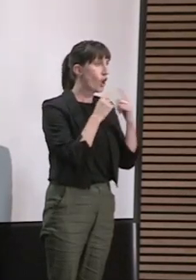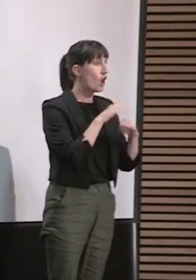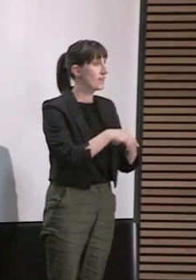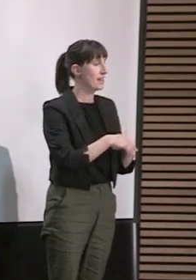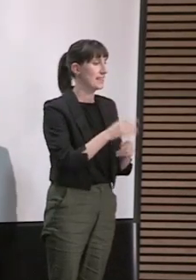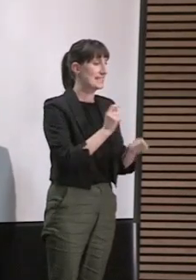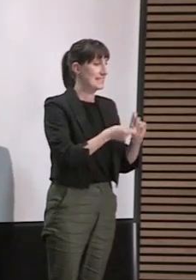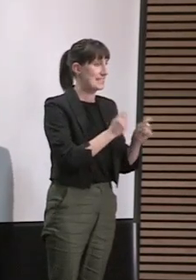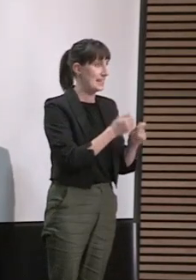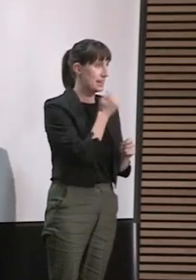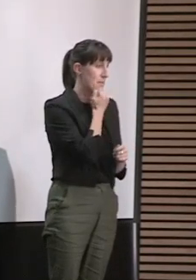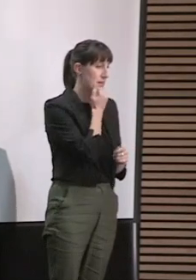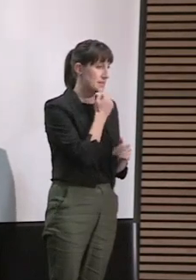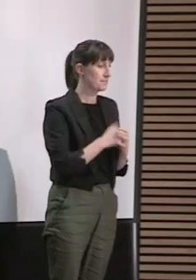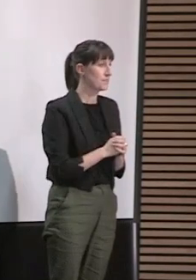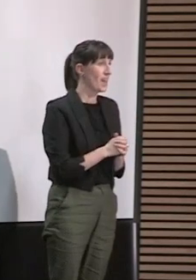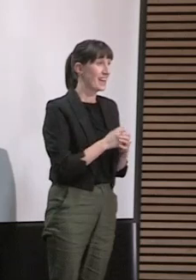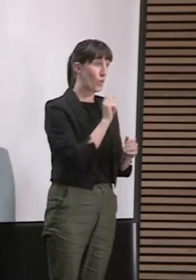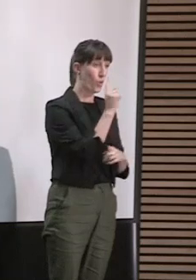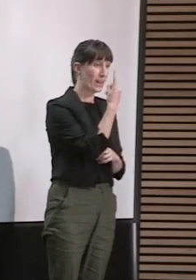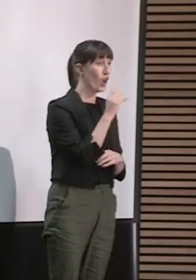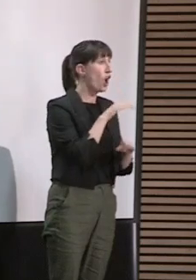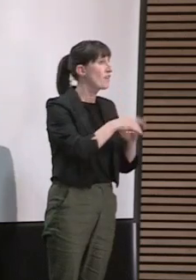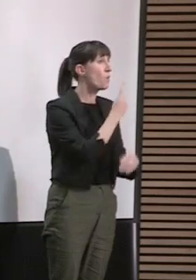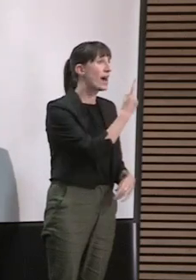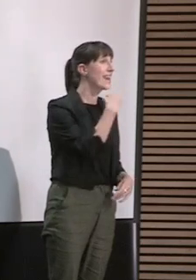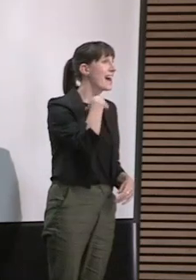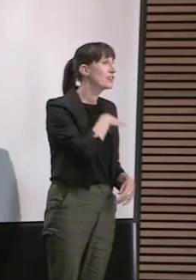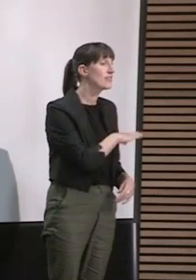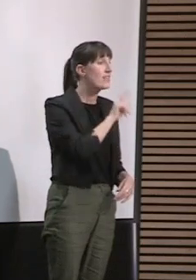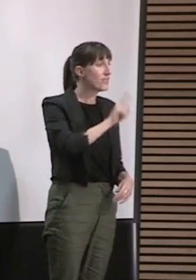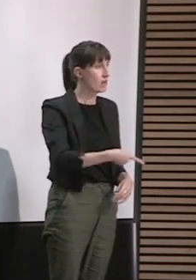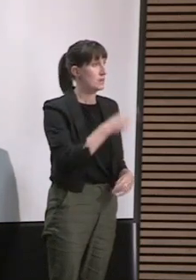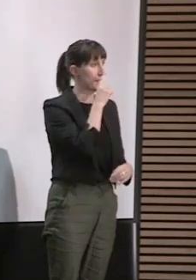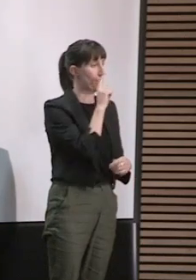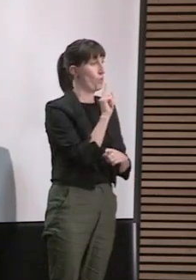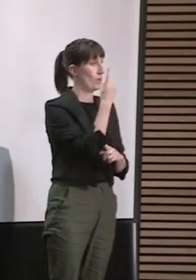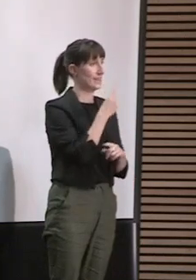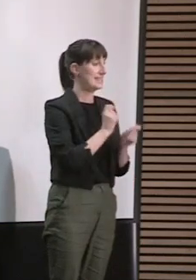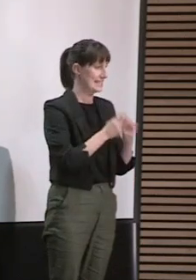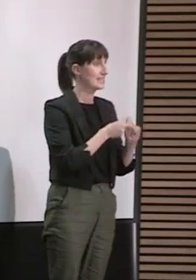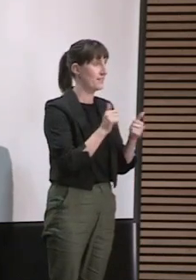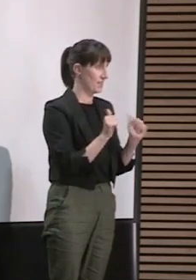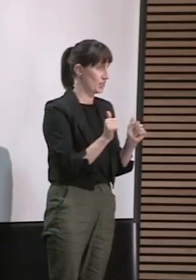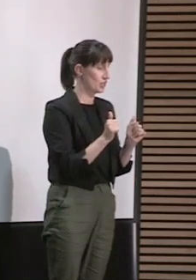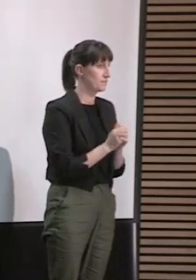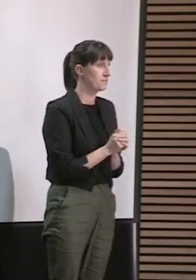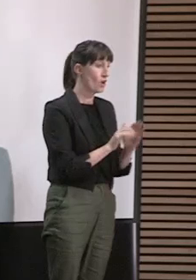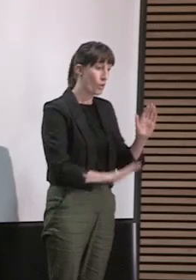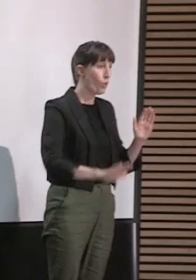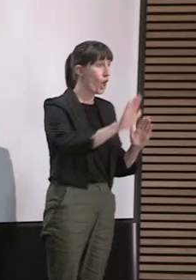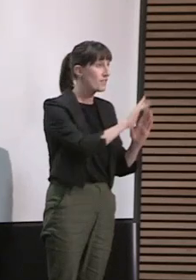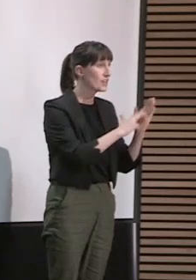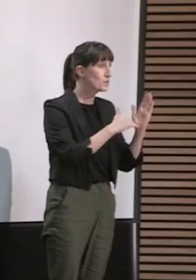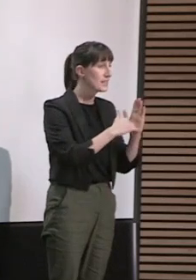than 100,000 Aucklanders have been tested. Across the country, the number of people who have been tested in the last 2 weeks